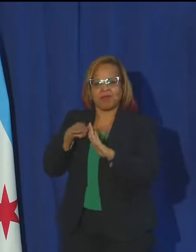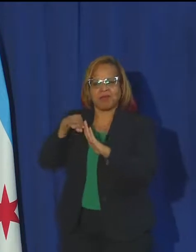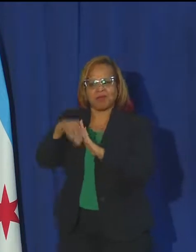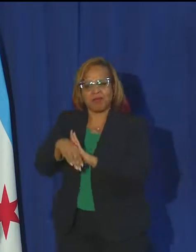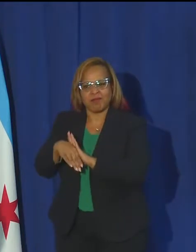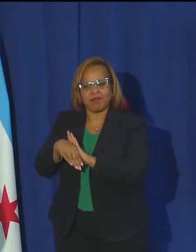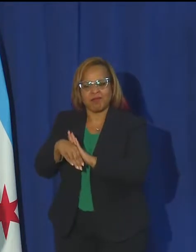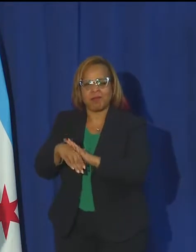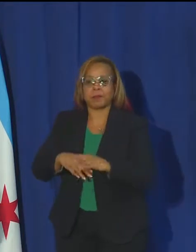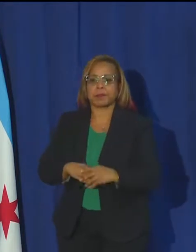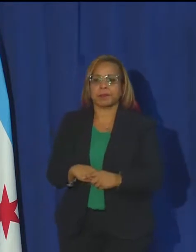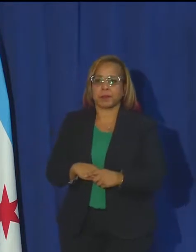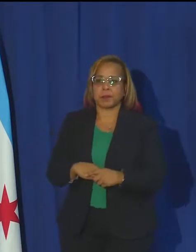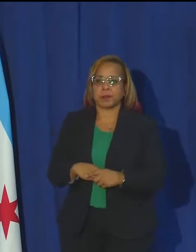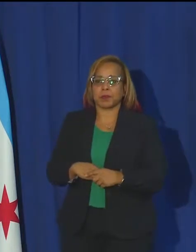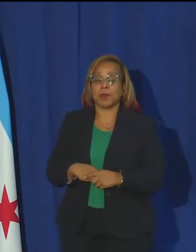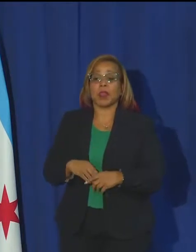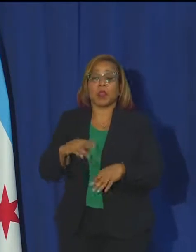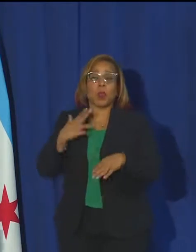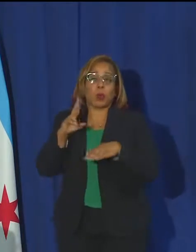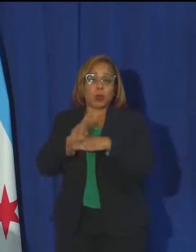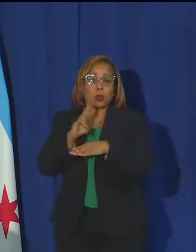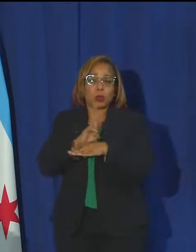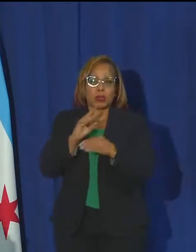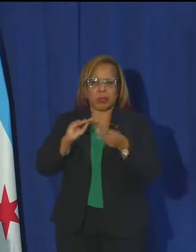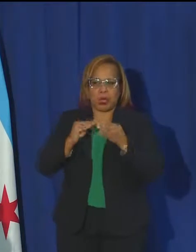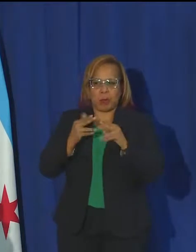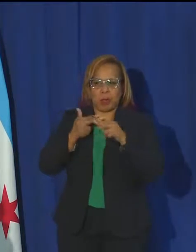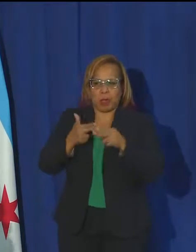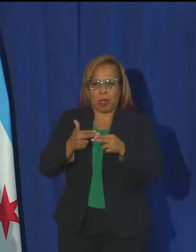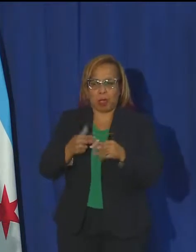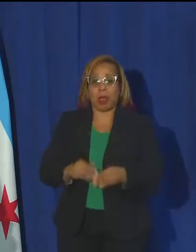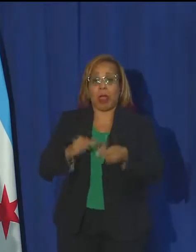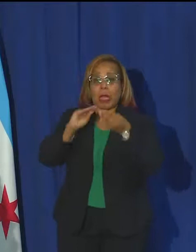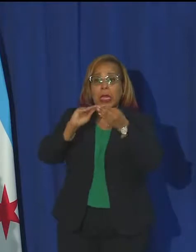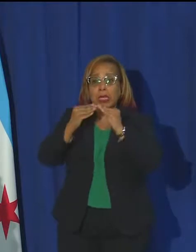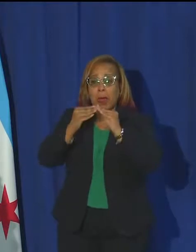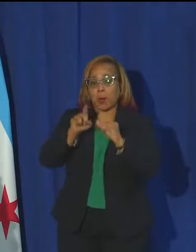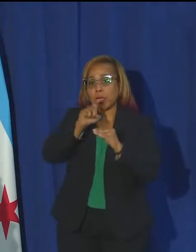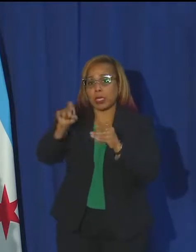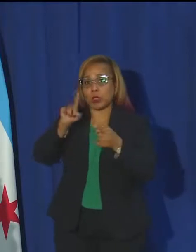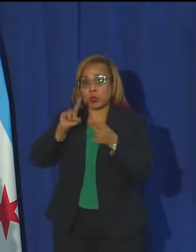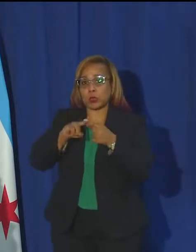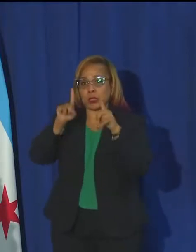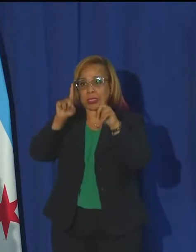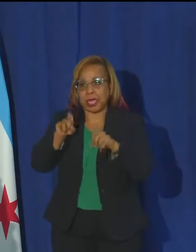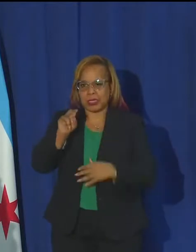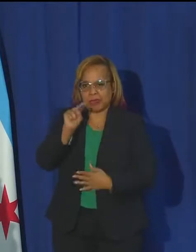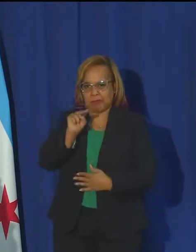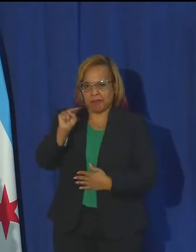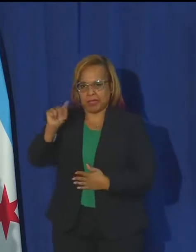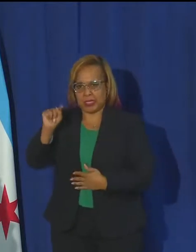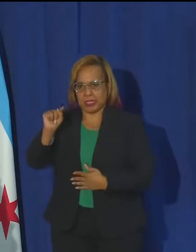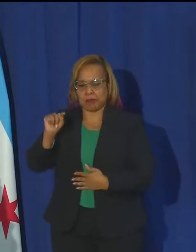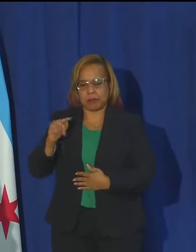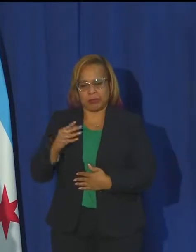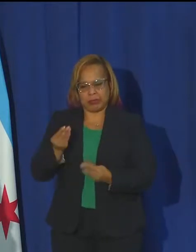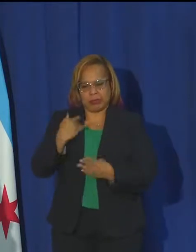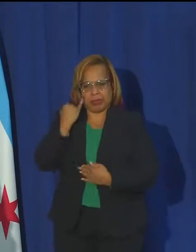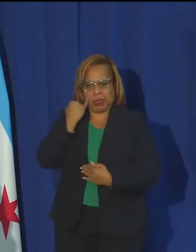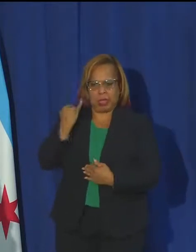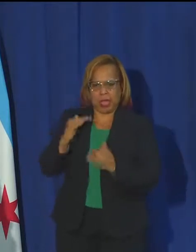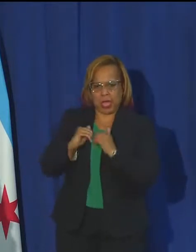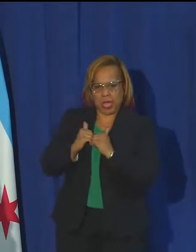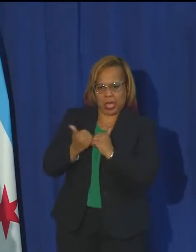versa. We use a number called number needed to test to get a sense of